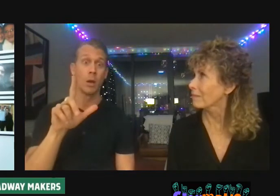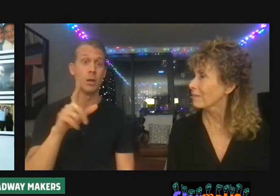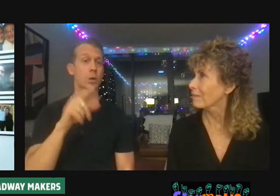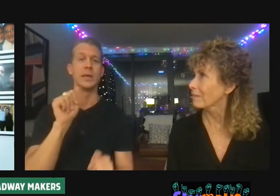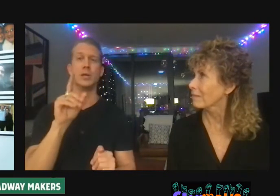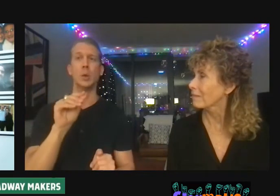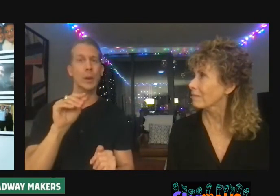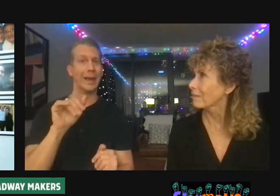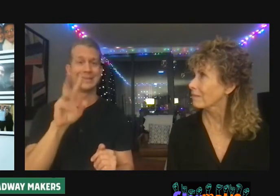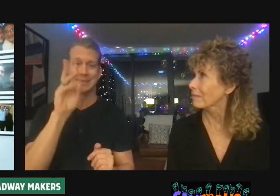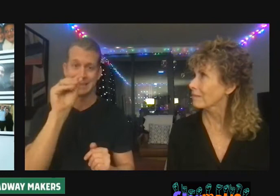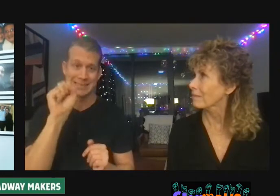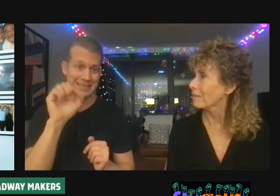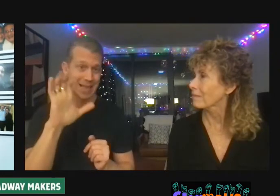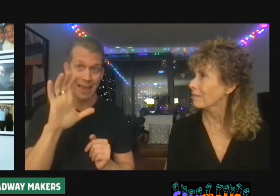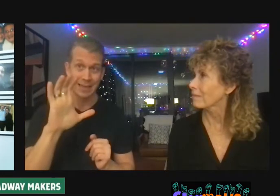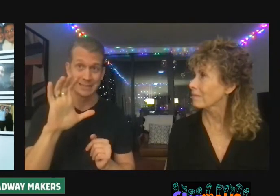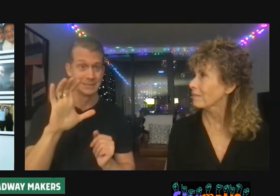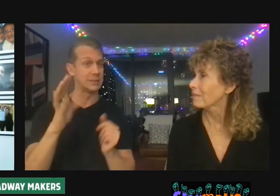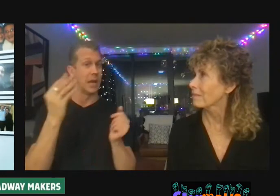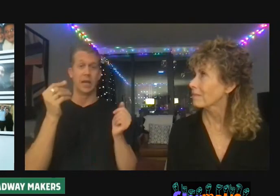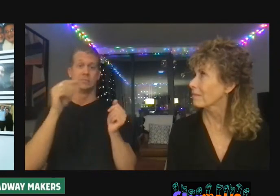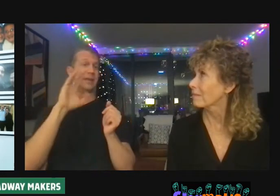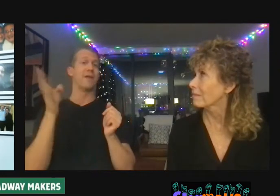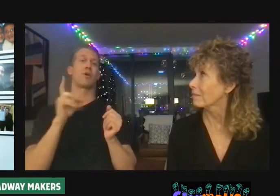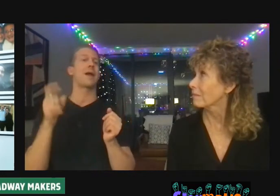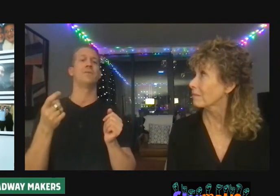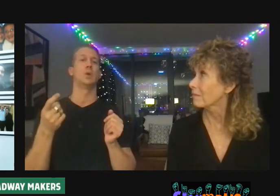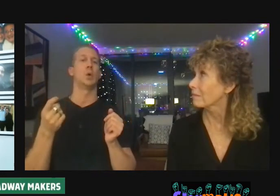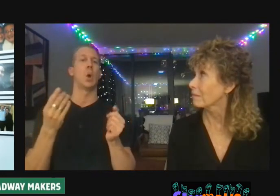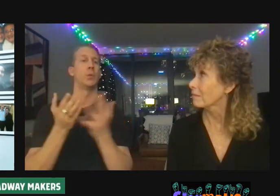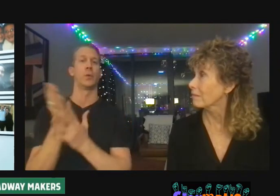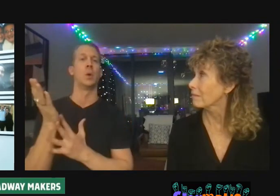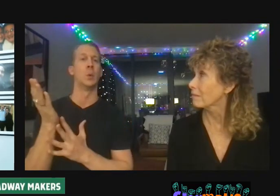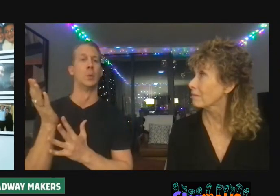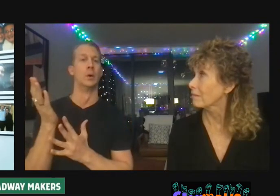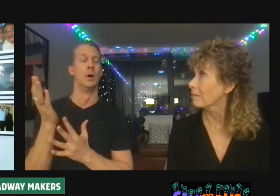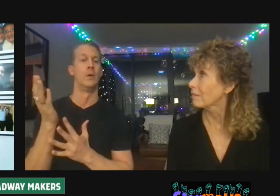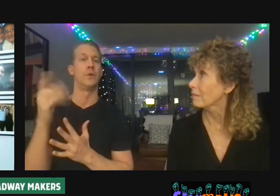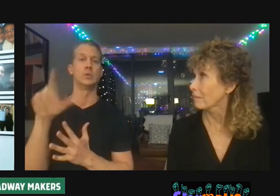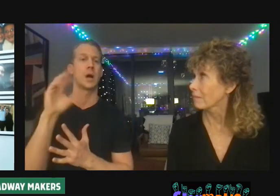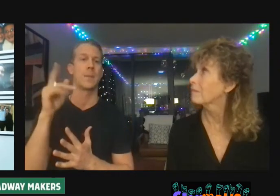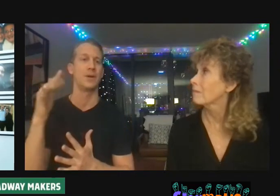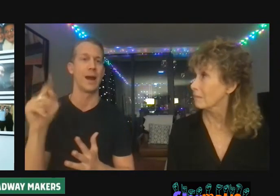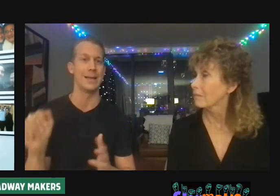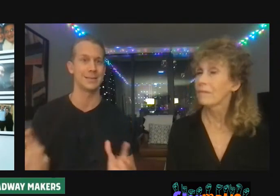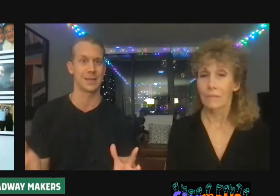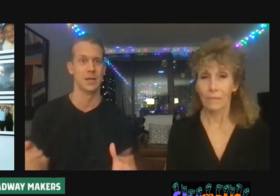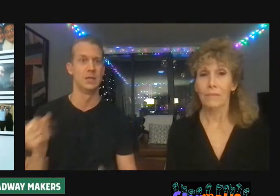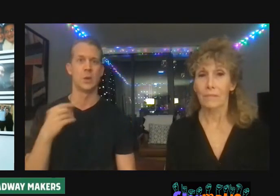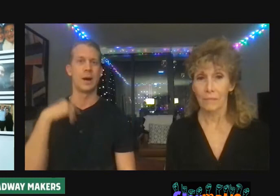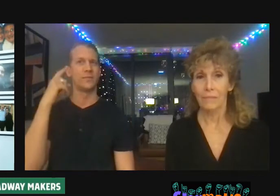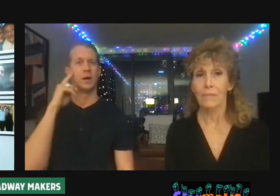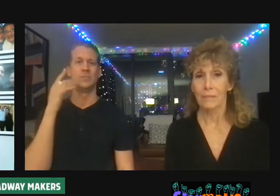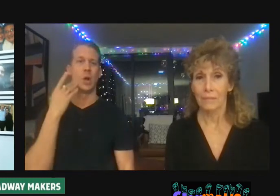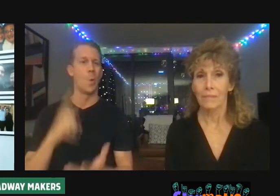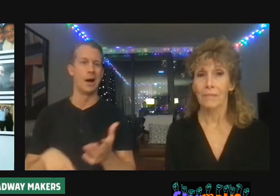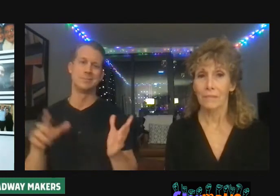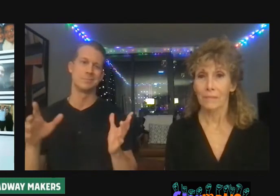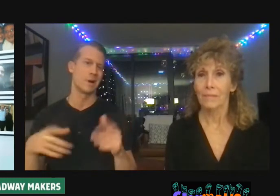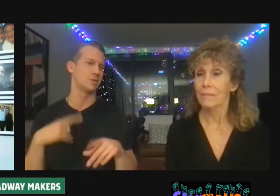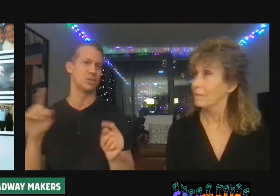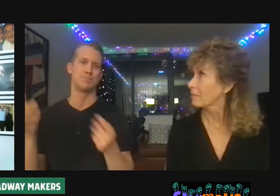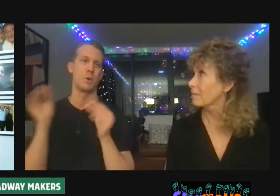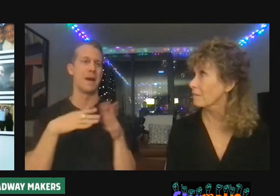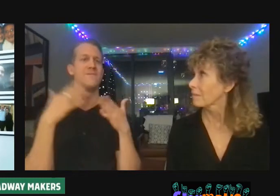Reel, you can do like 60 seconds and never have to go through those copyrights. Mm-hmm. So I thought, you know